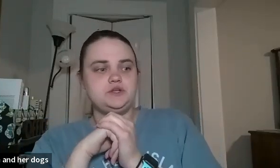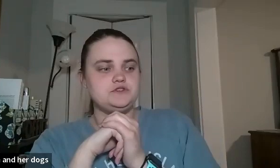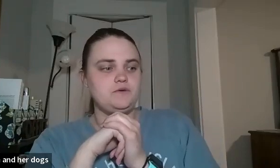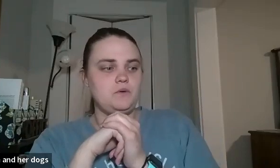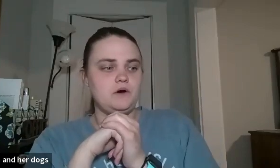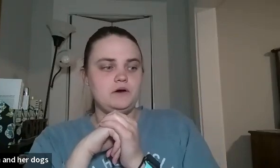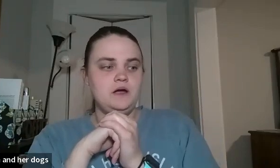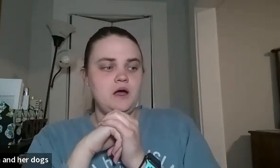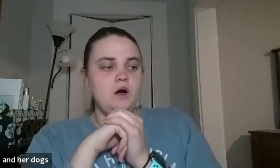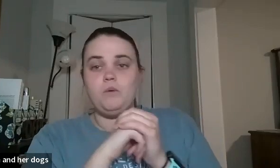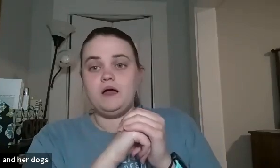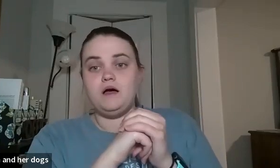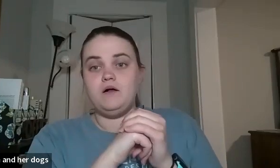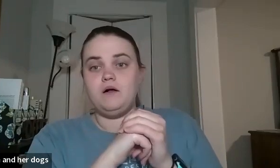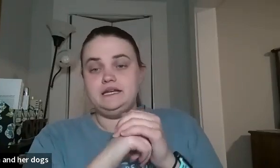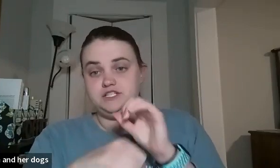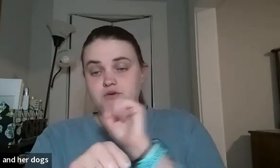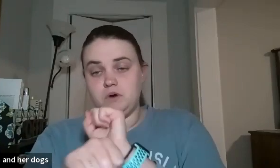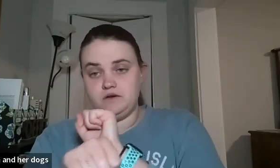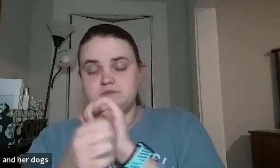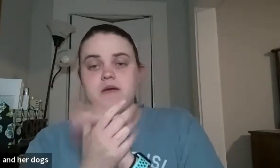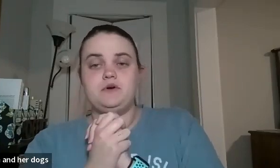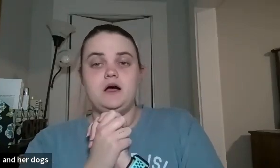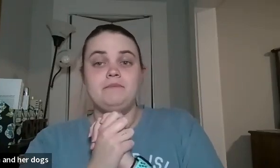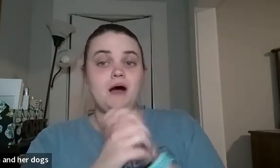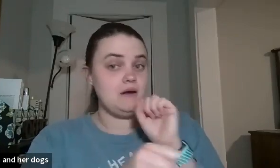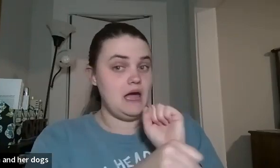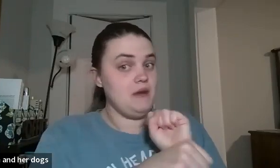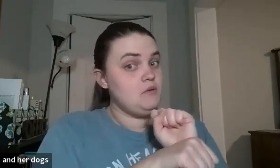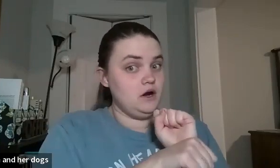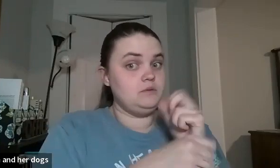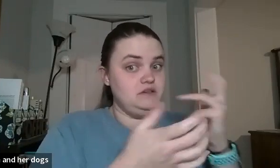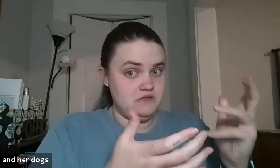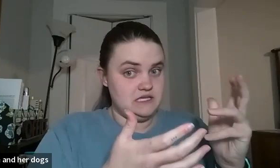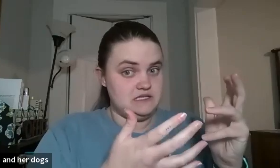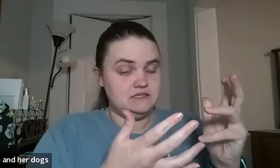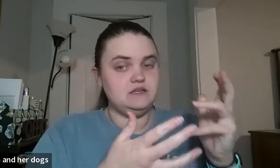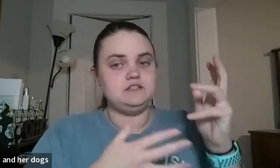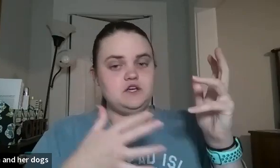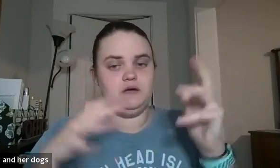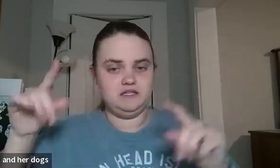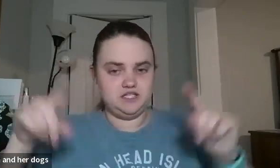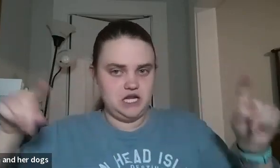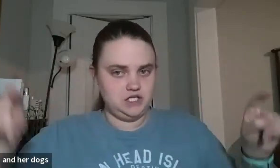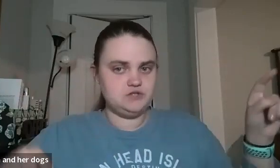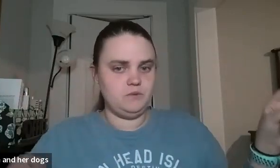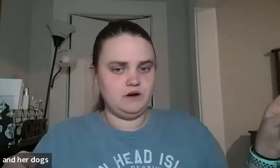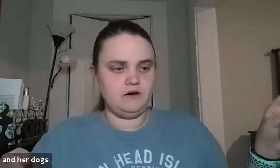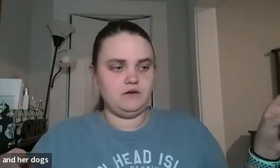used for, well, I need you to work on this paper. At my work, we do this. So it can change where like